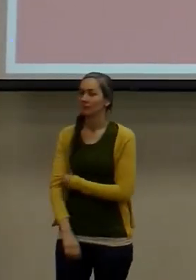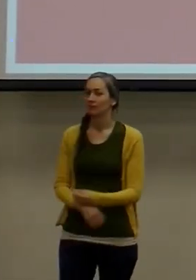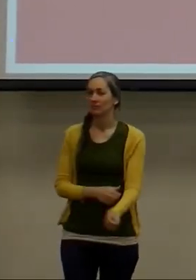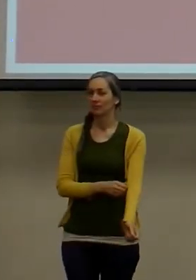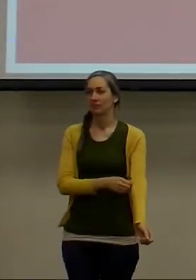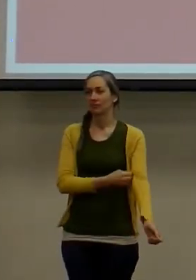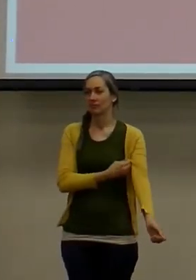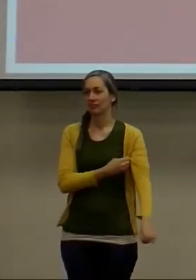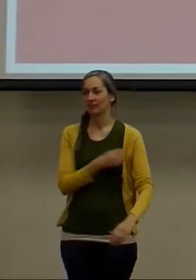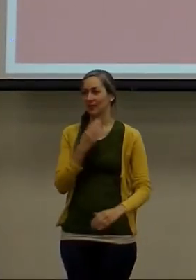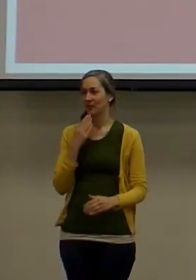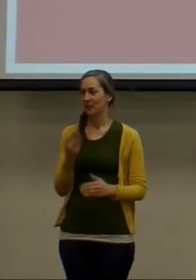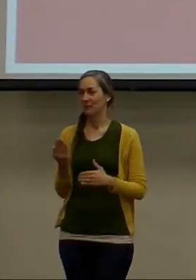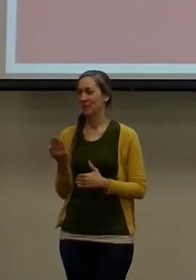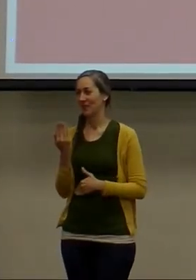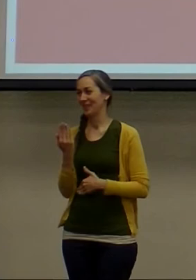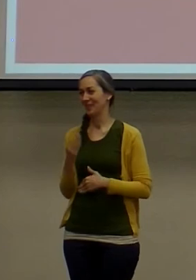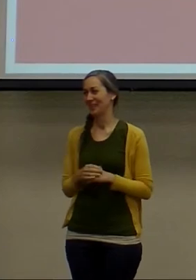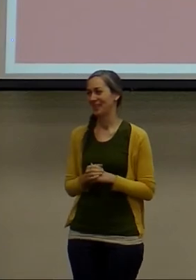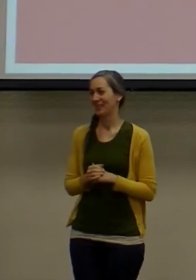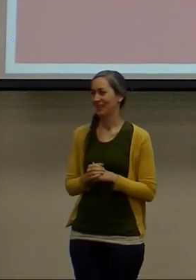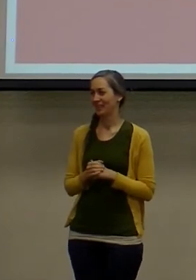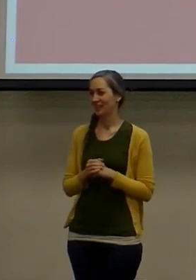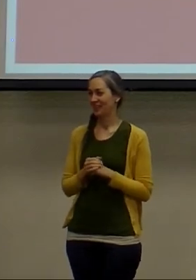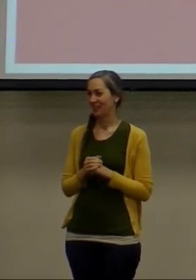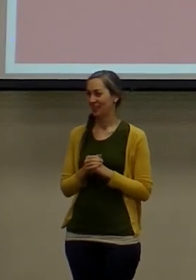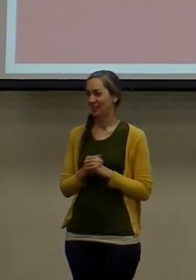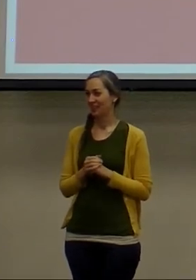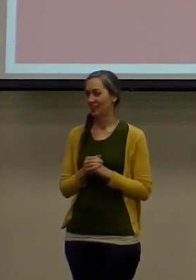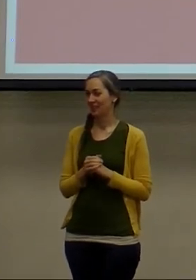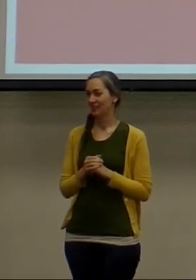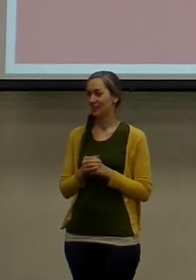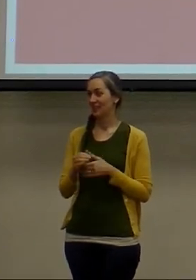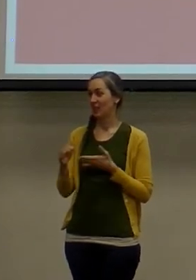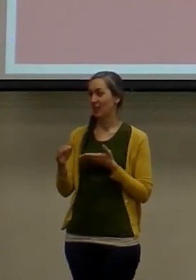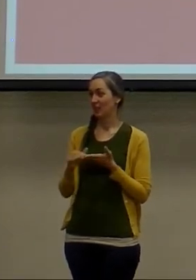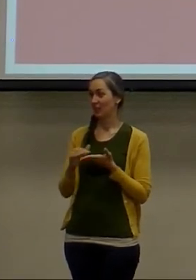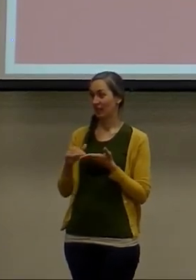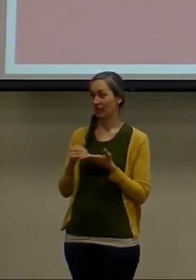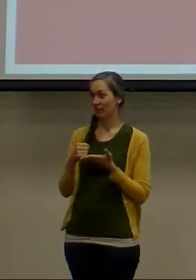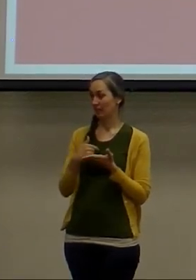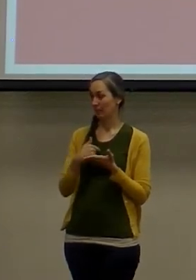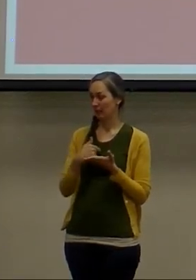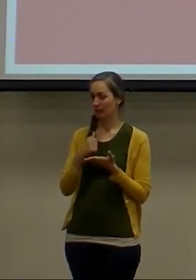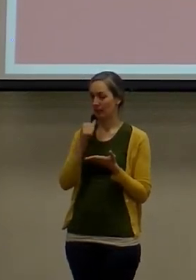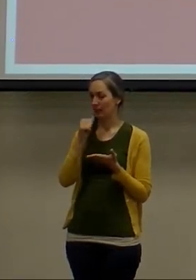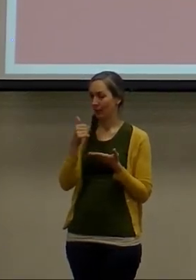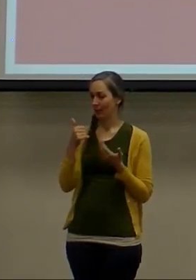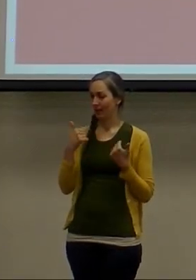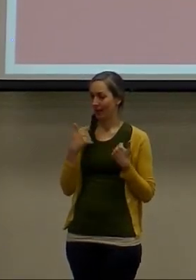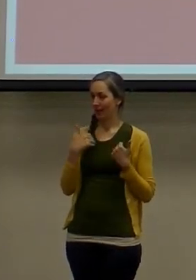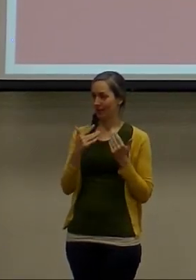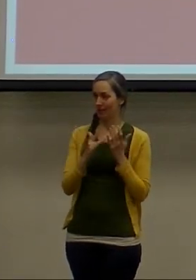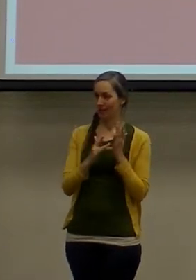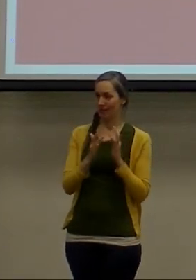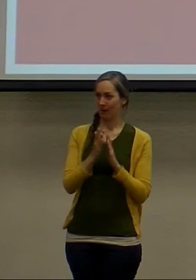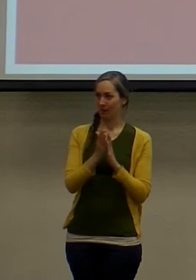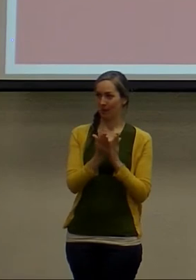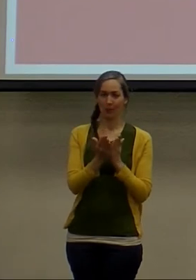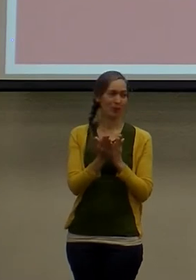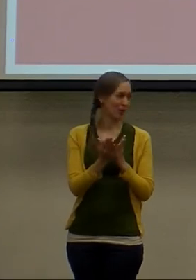Good morning. First of all, forgive me for not holding the Bible. You know, I have one in